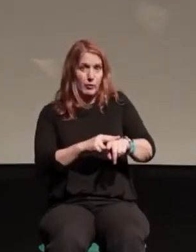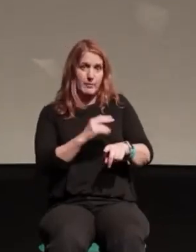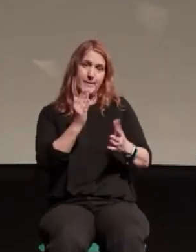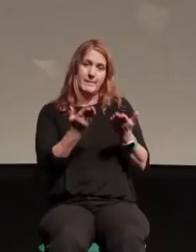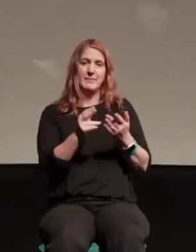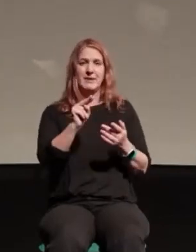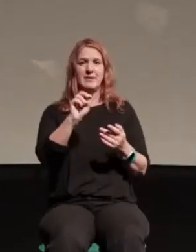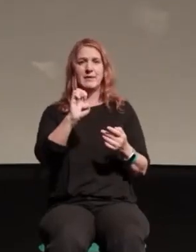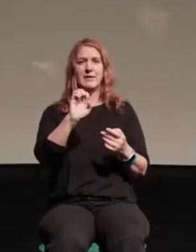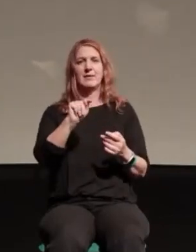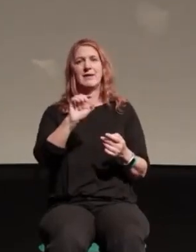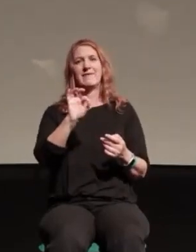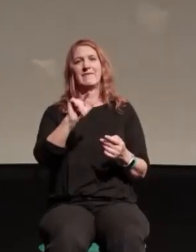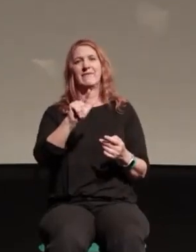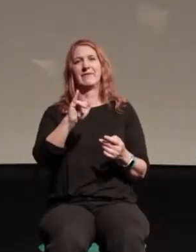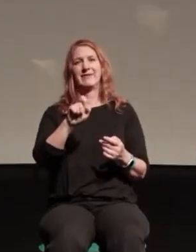will stream them.